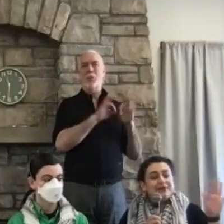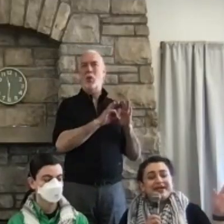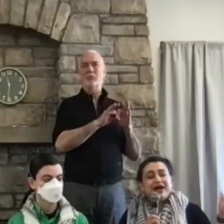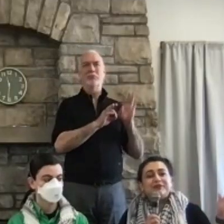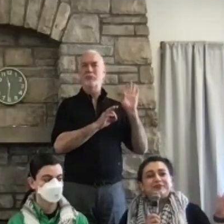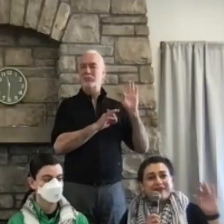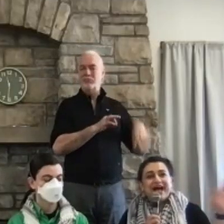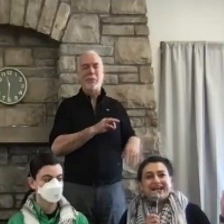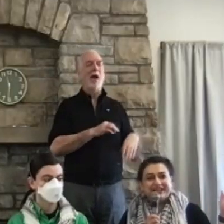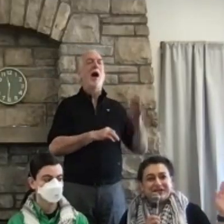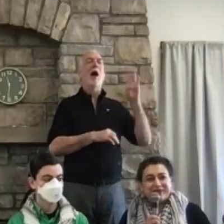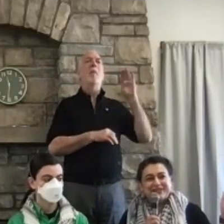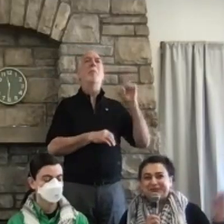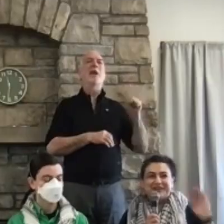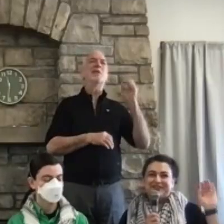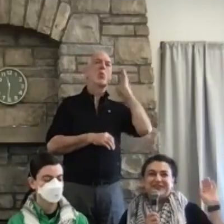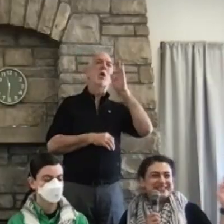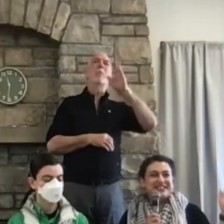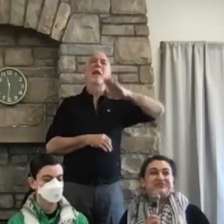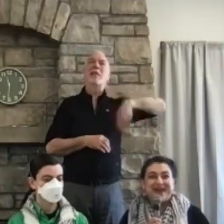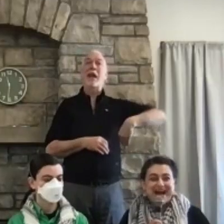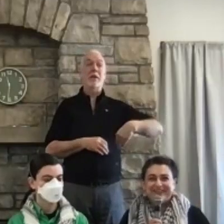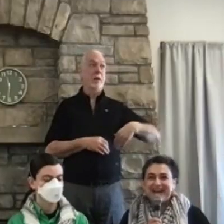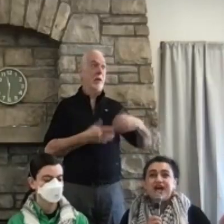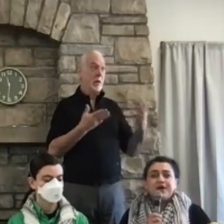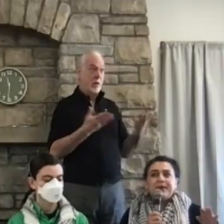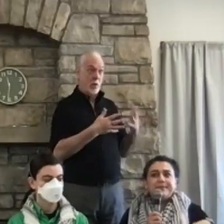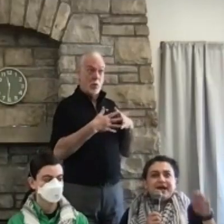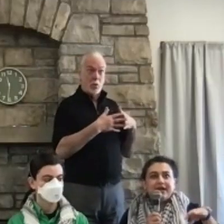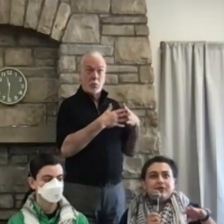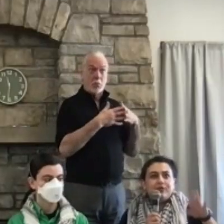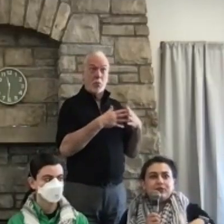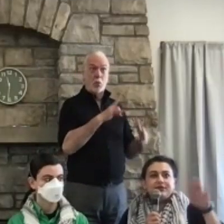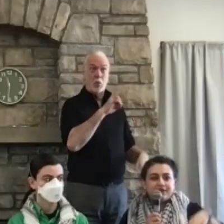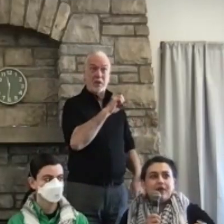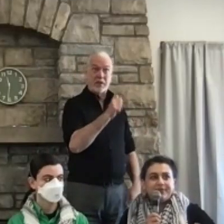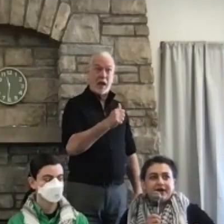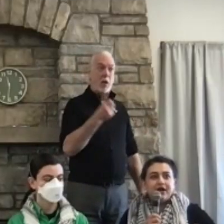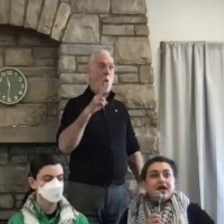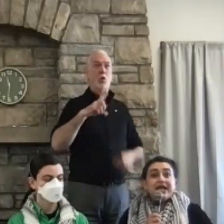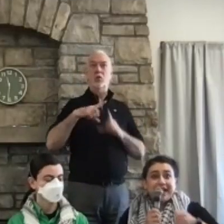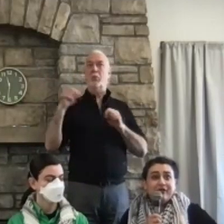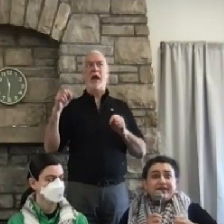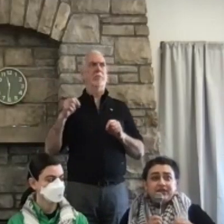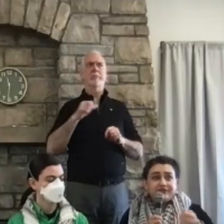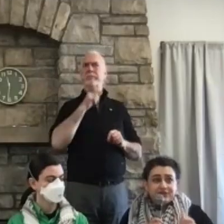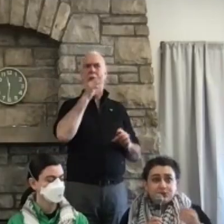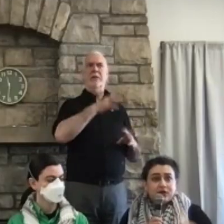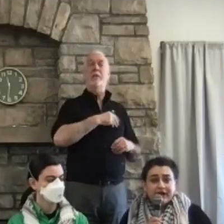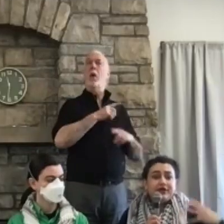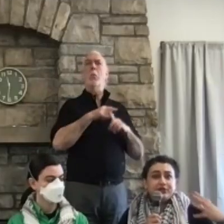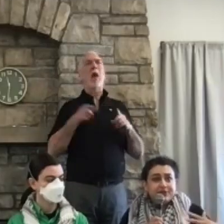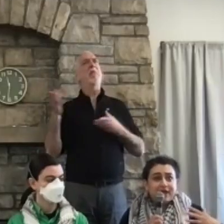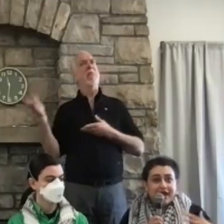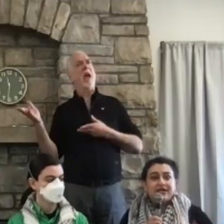late. That might not fly in the US or maybe a place like Japan, right? But men and women will stop there carry the